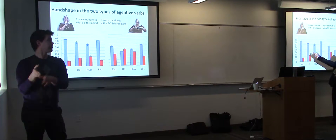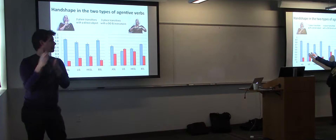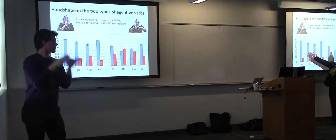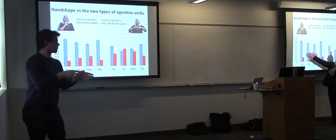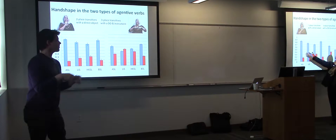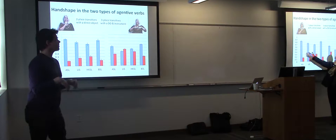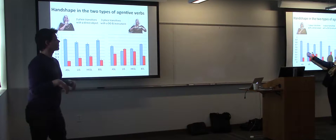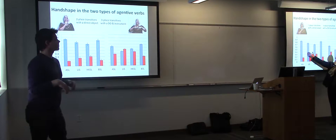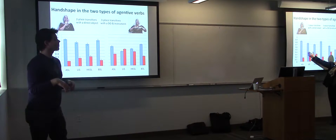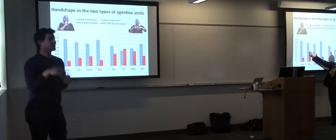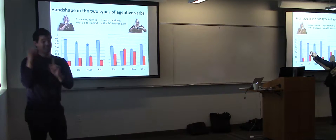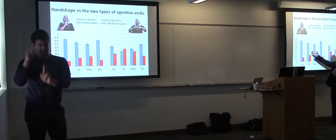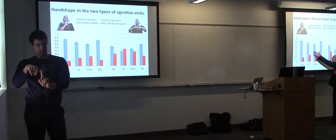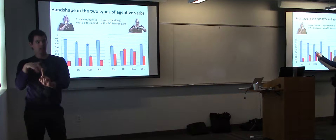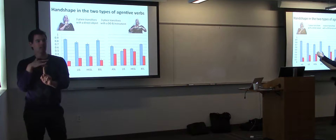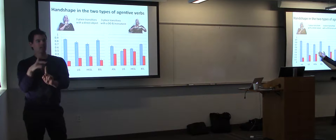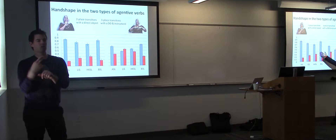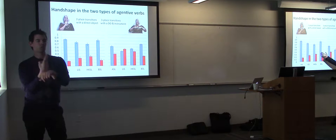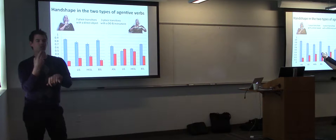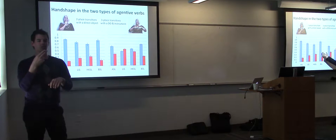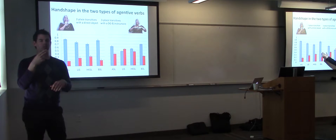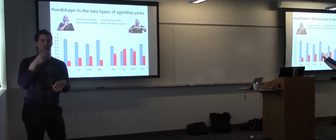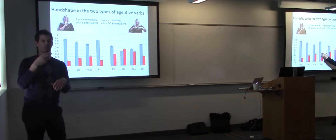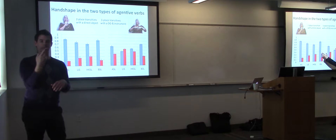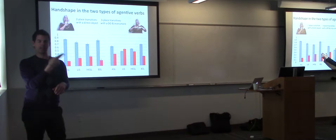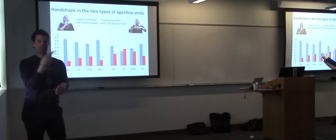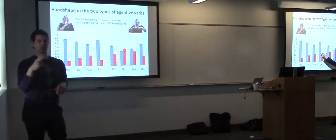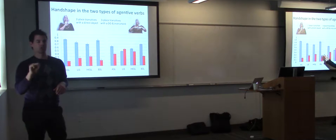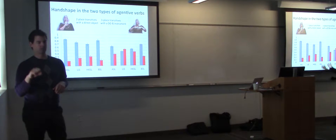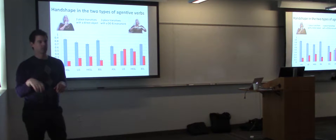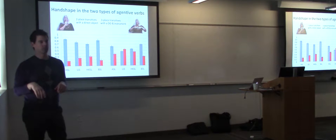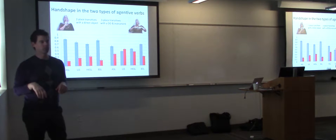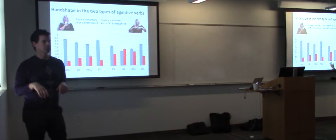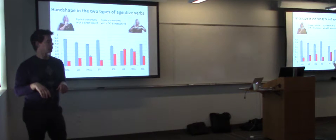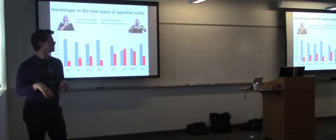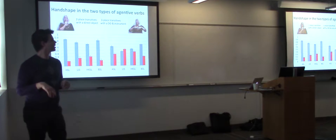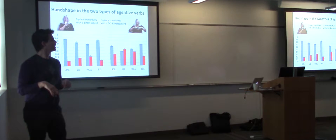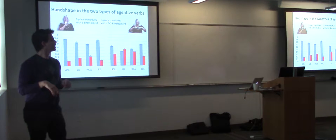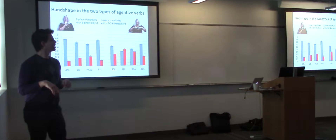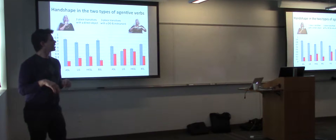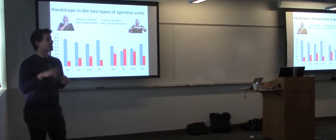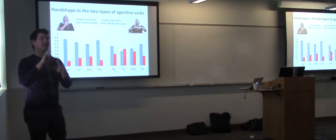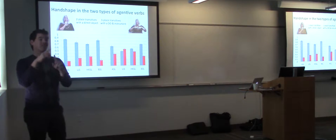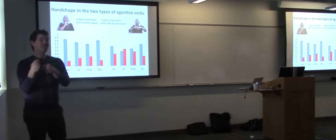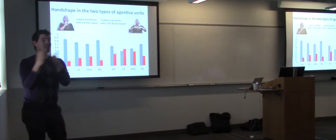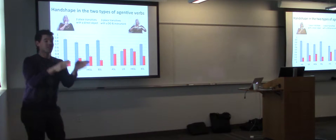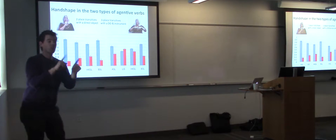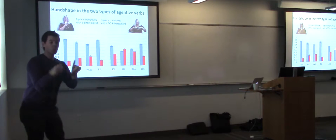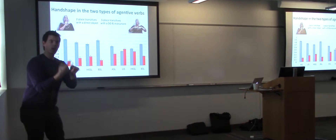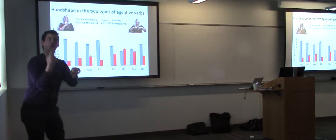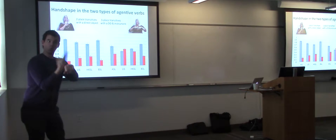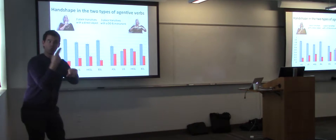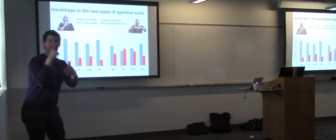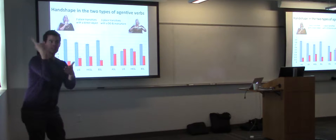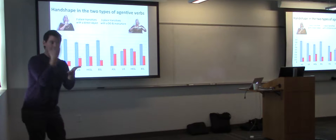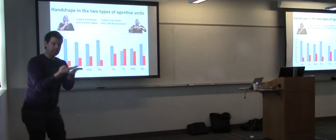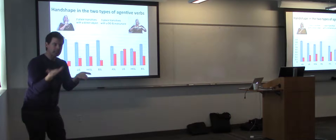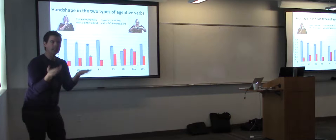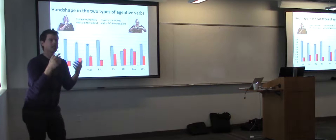prefer handling handshakes. They behave alike. But when there's an instrument